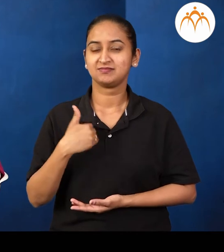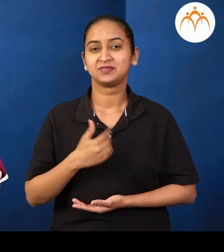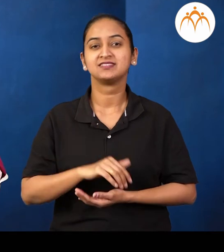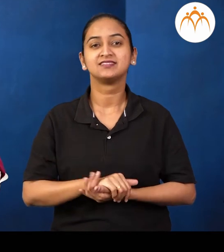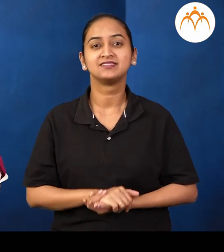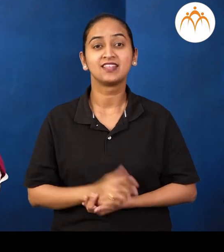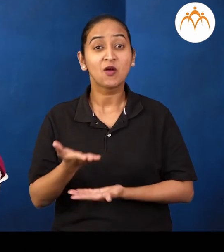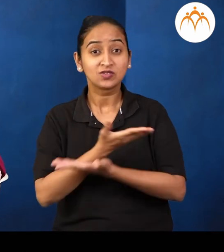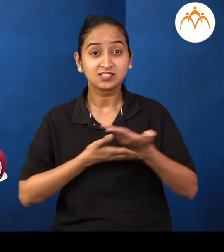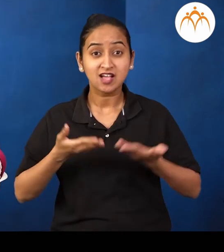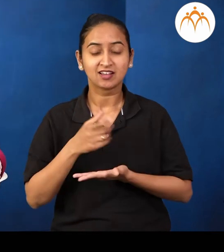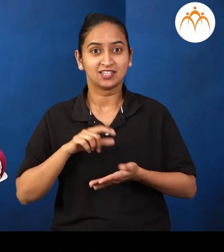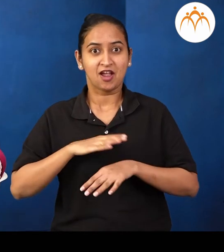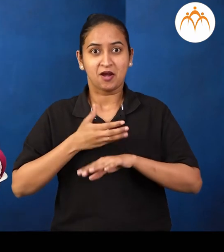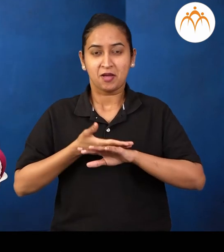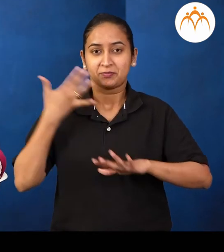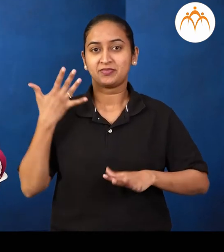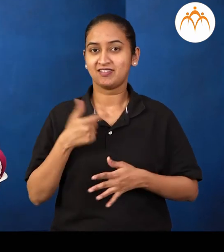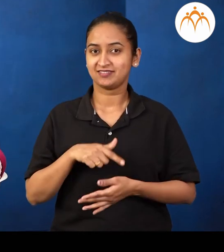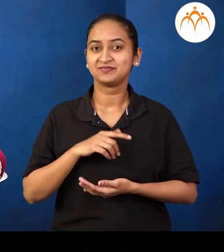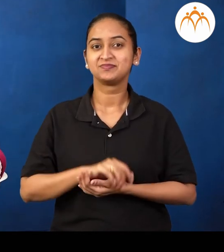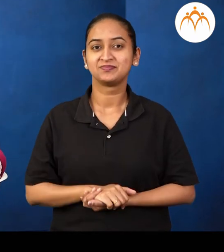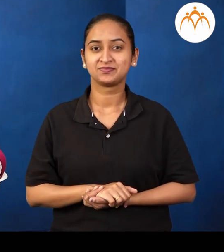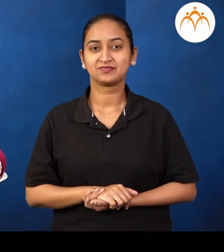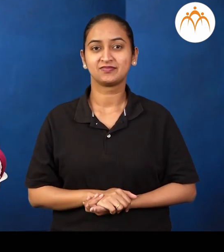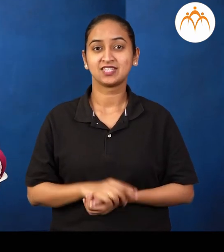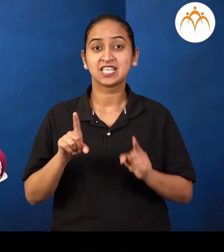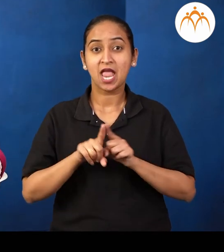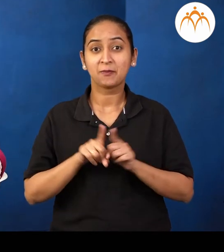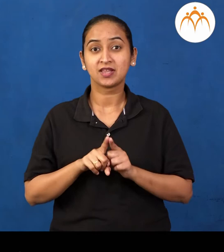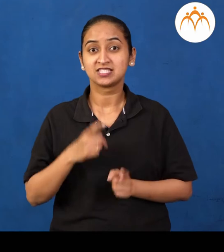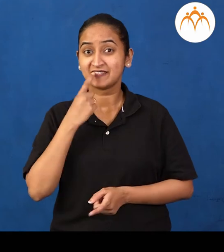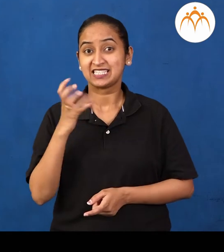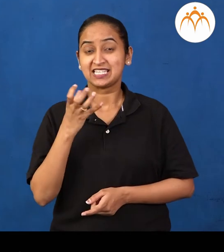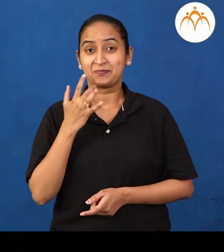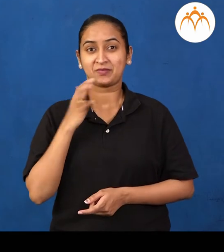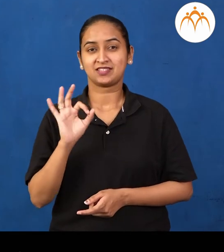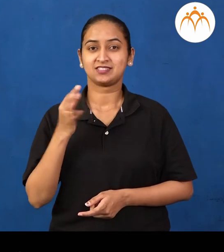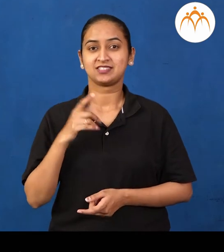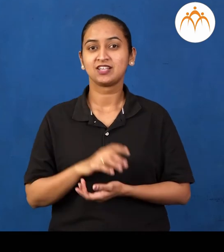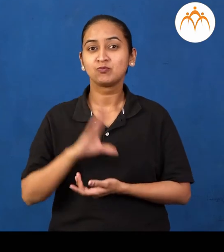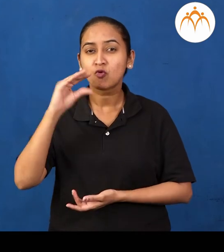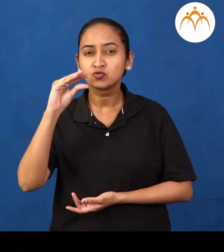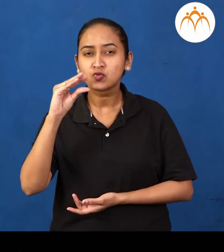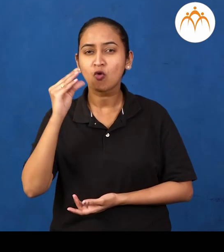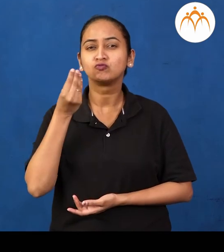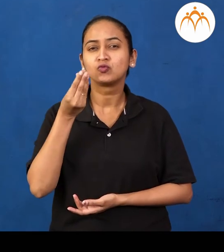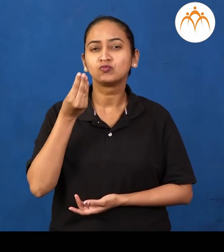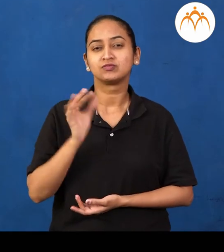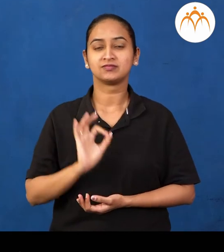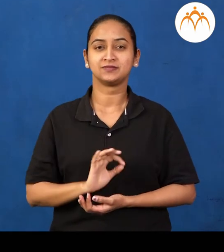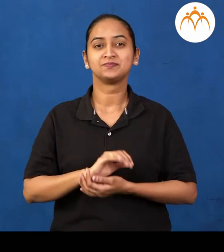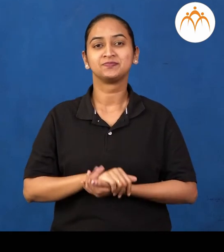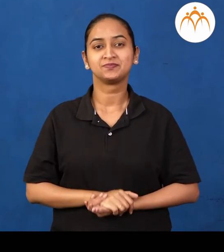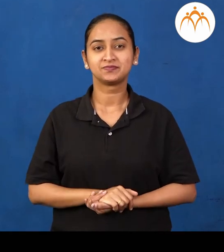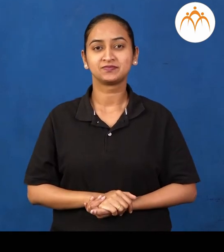Give me a little. The dosa is so hot and nice. My idli is also nice. Soft and